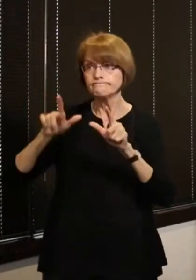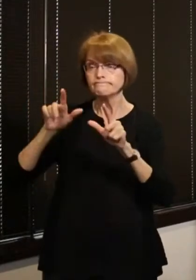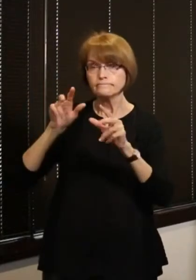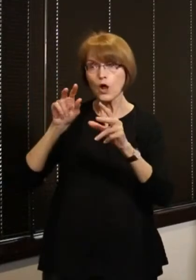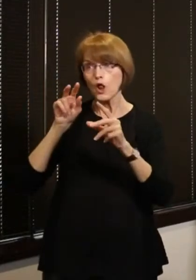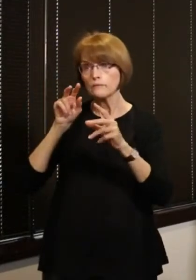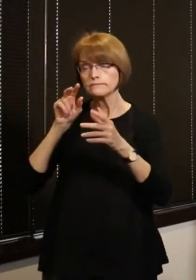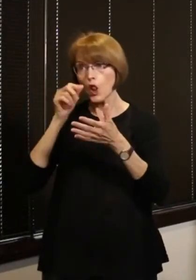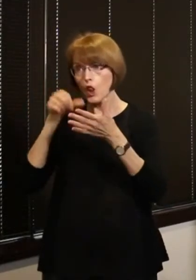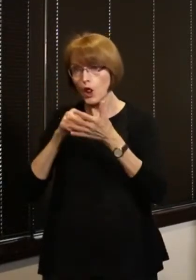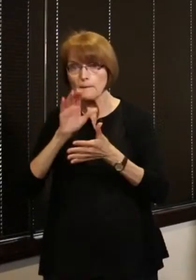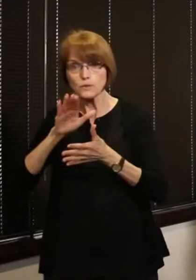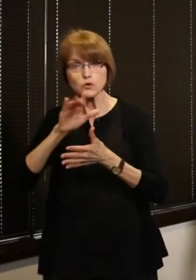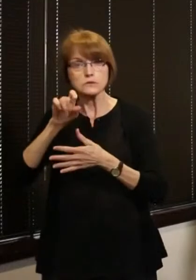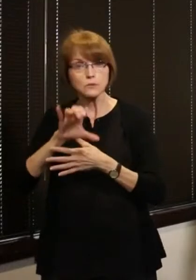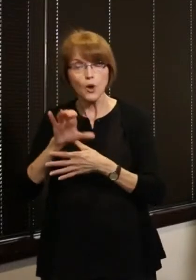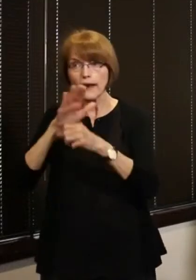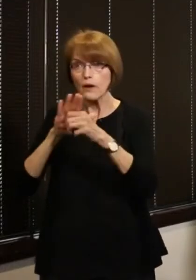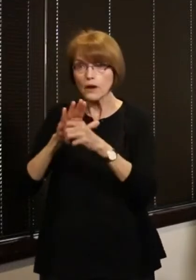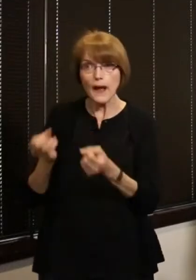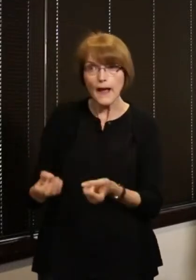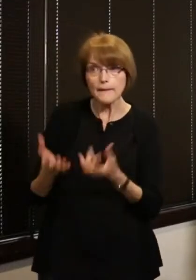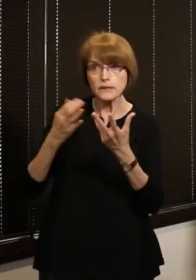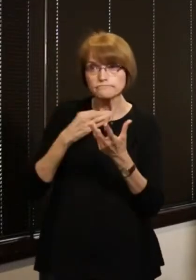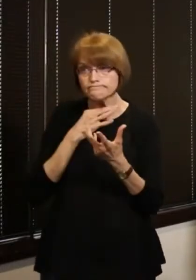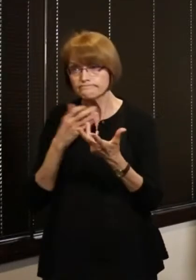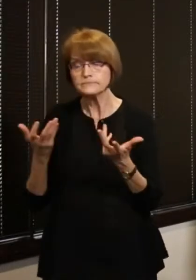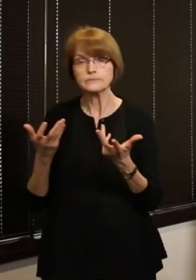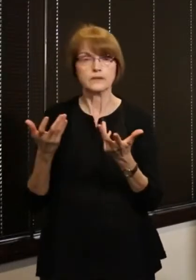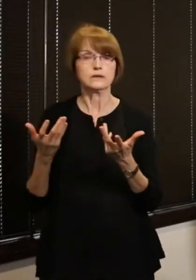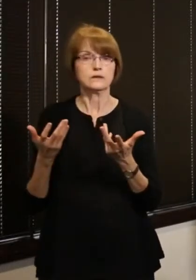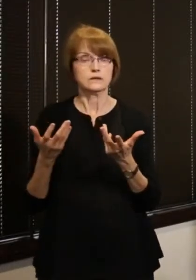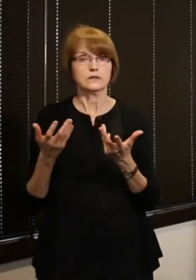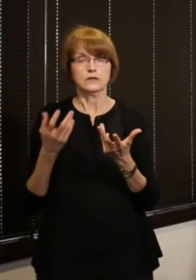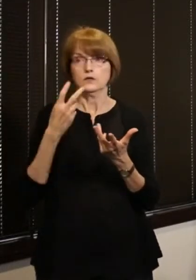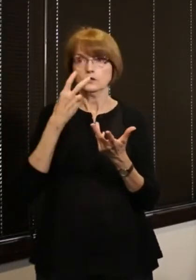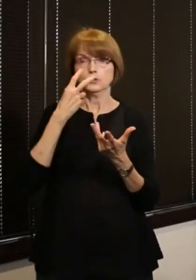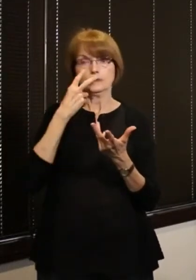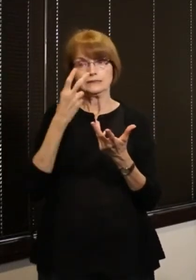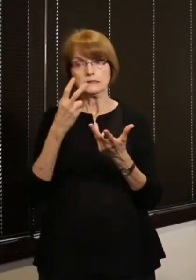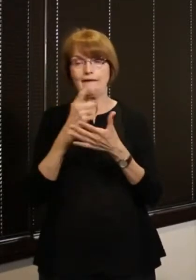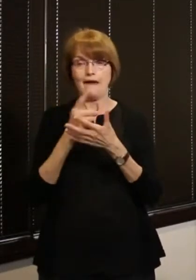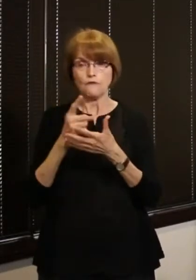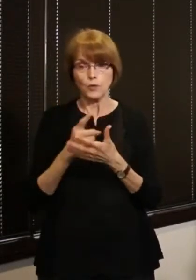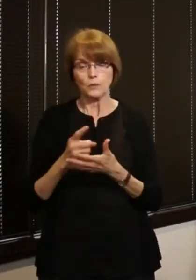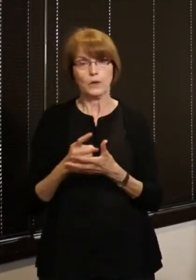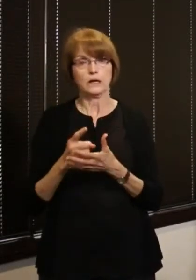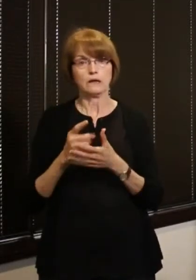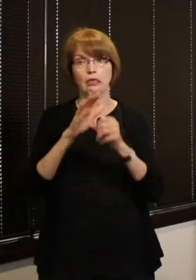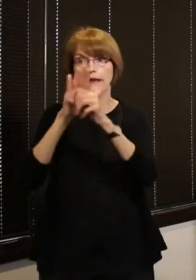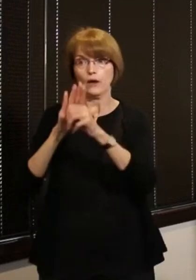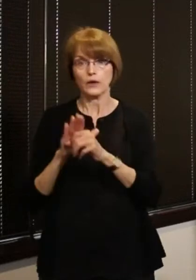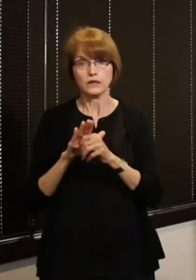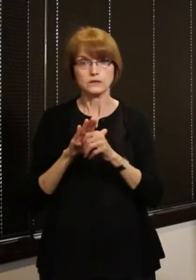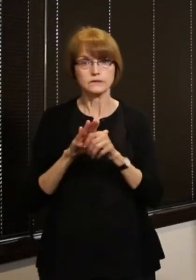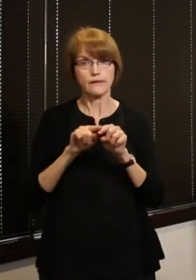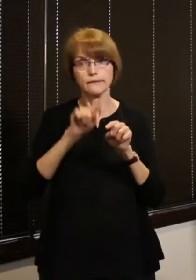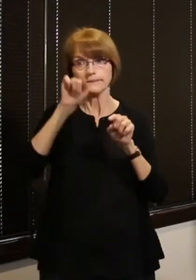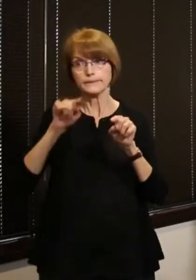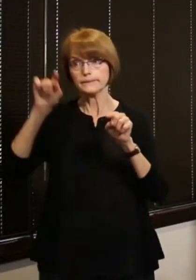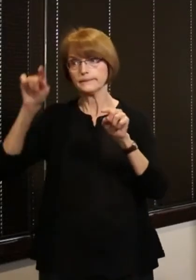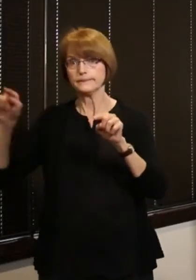take a look at that as well. And again, you'll see how those different zip codes will fluctuate from week to week depending upon where cases are